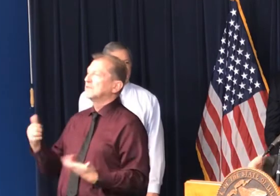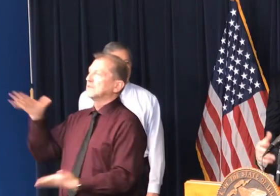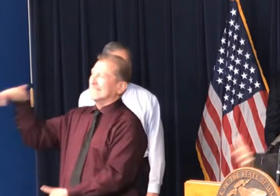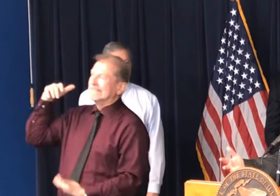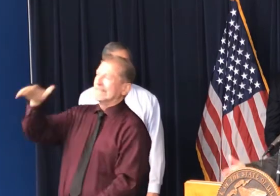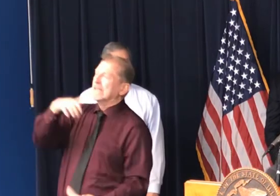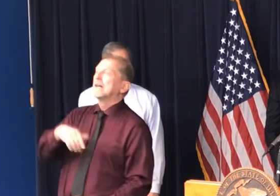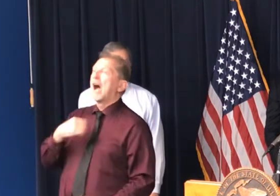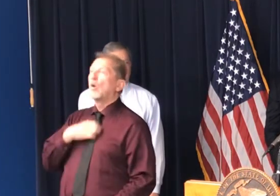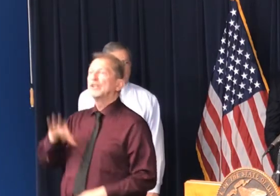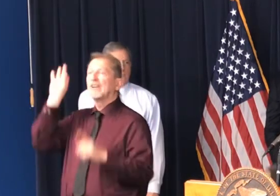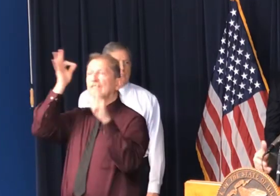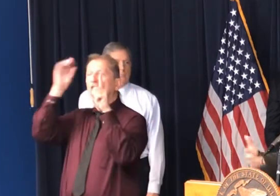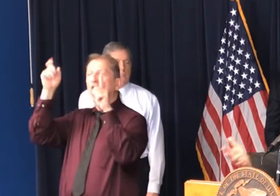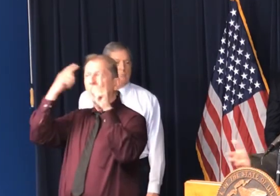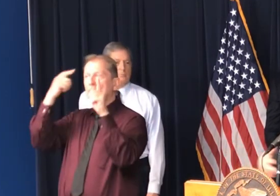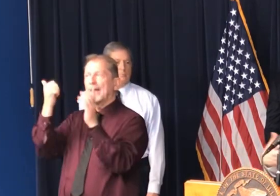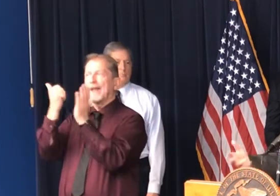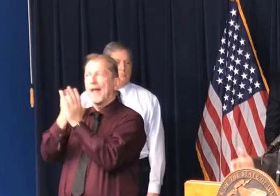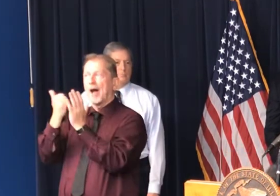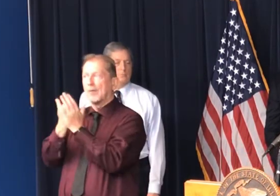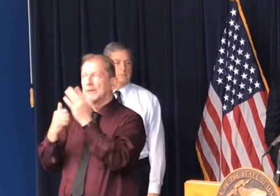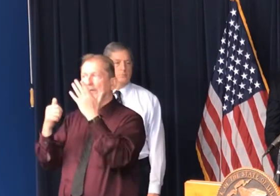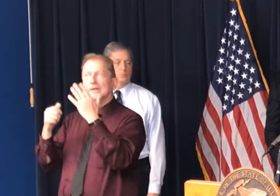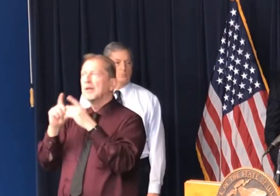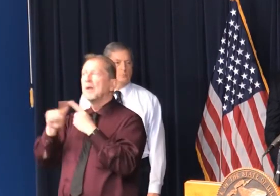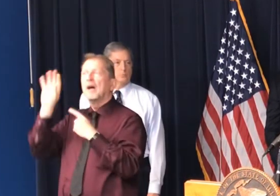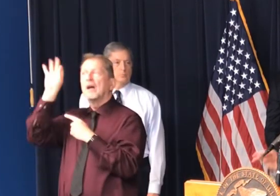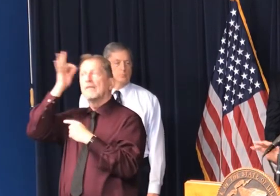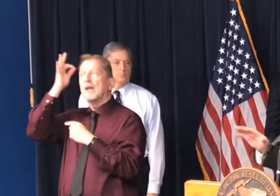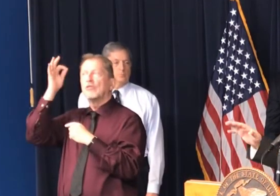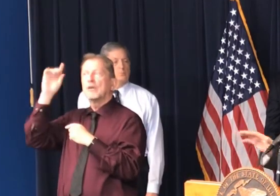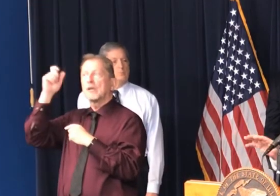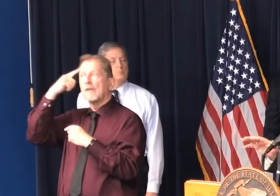like. I'd rather the federal government had taken this over